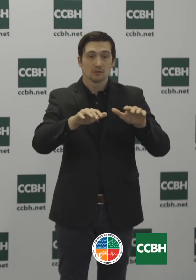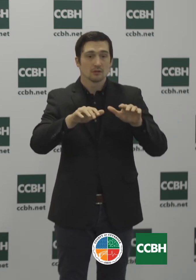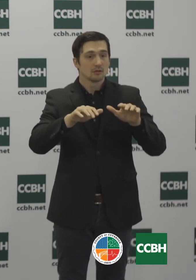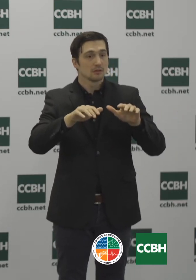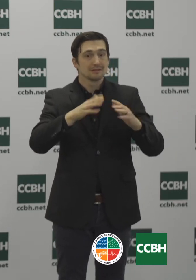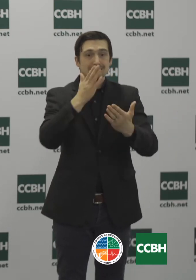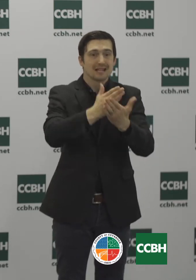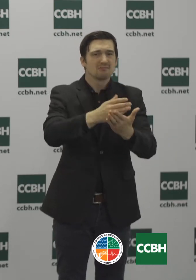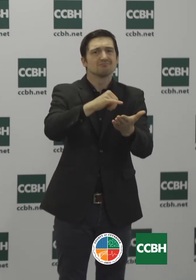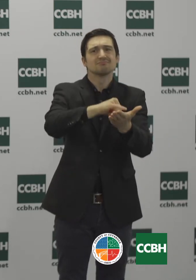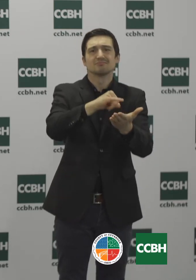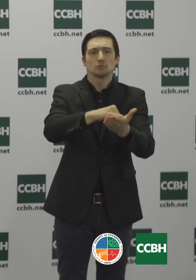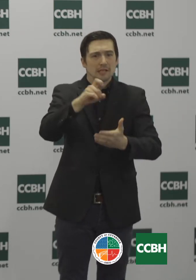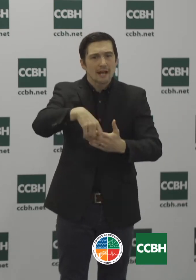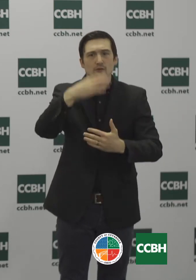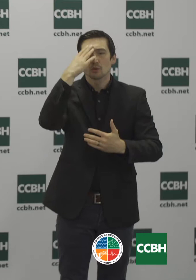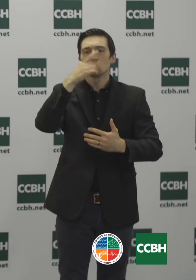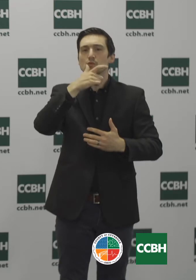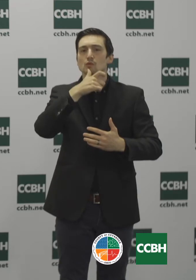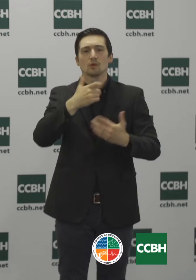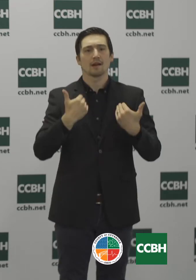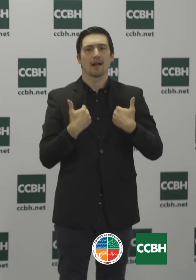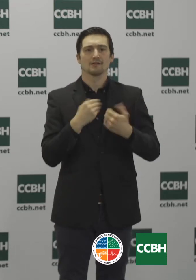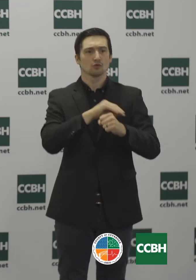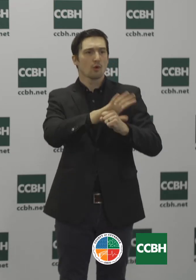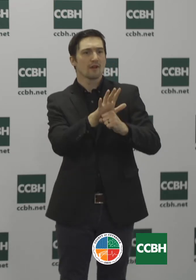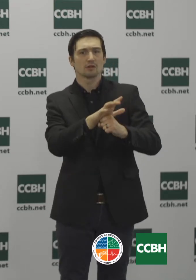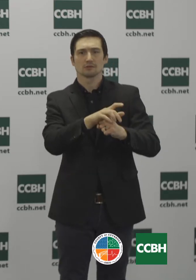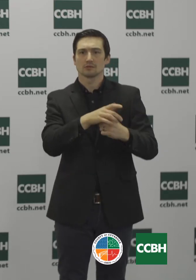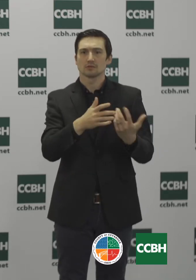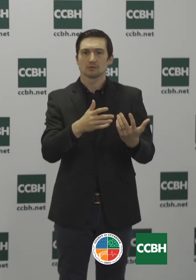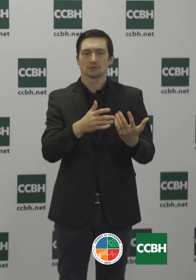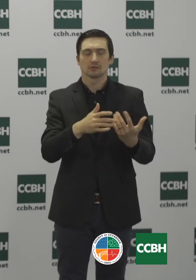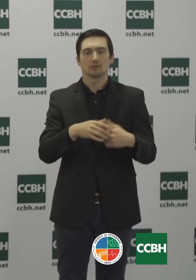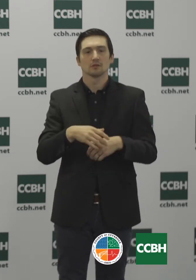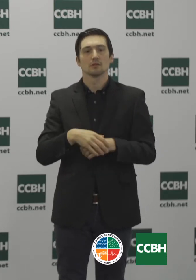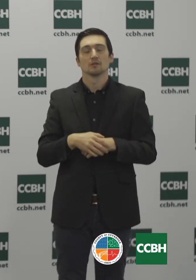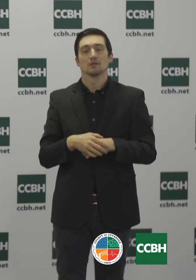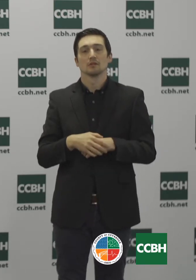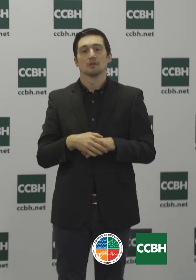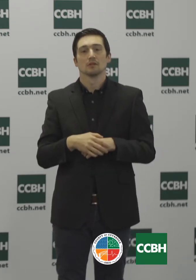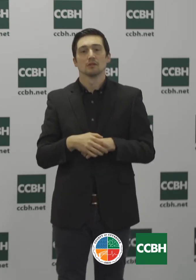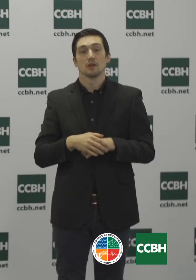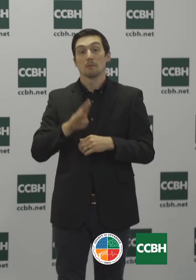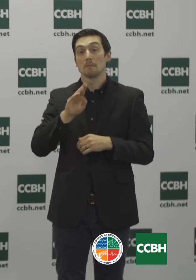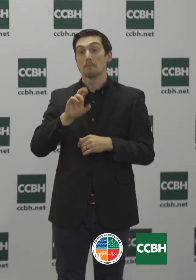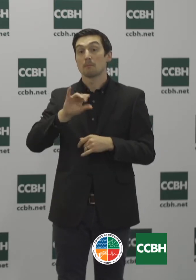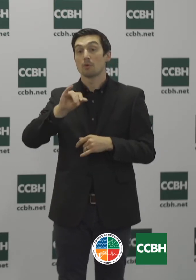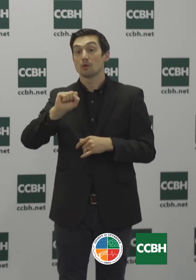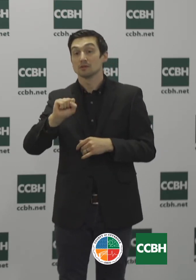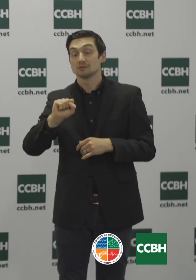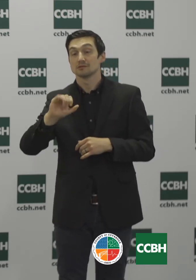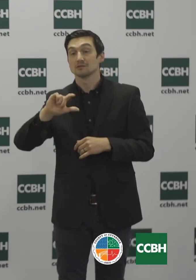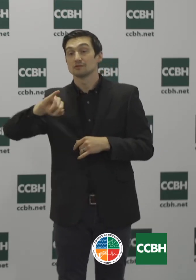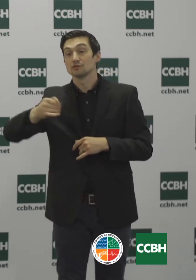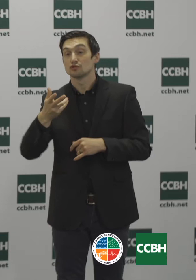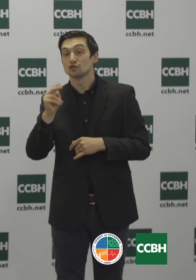infected." English Prime Minister Boris Johnson, who can speak from personal